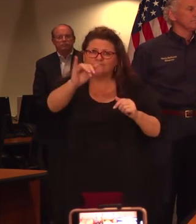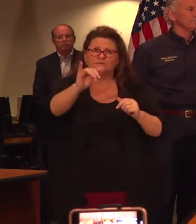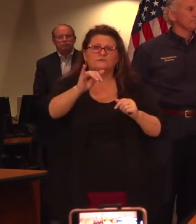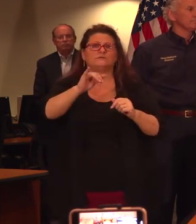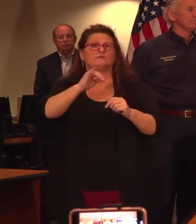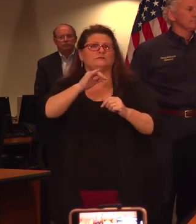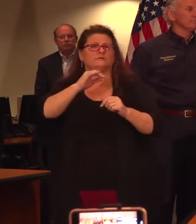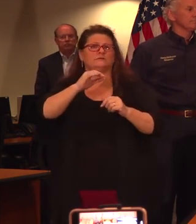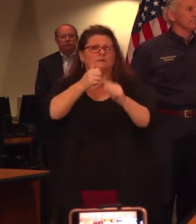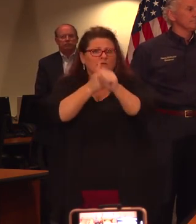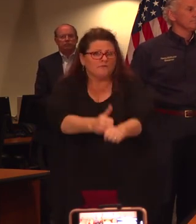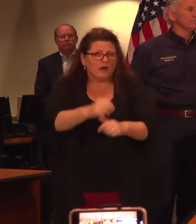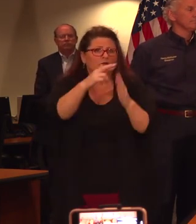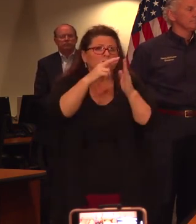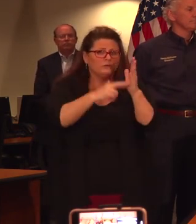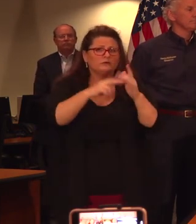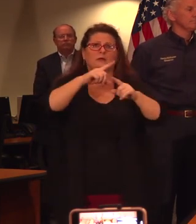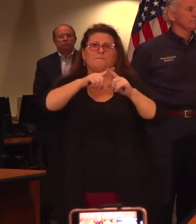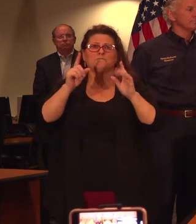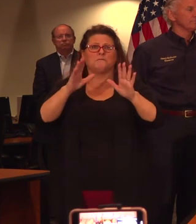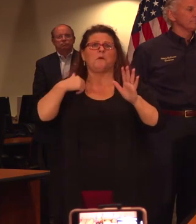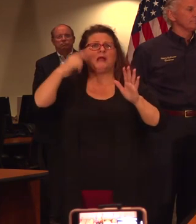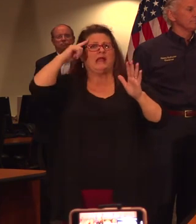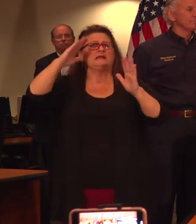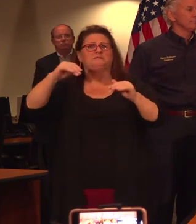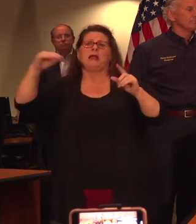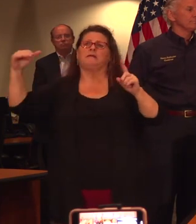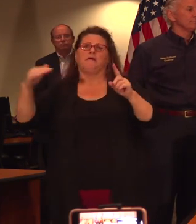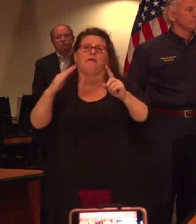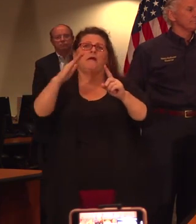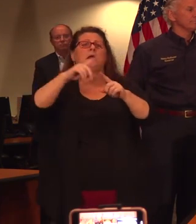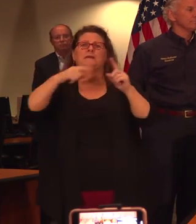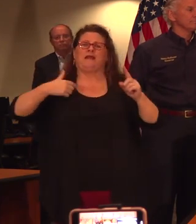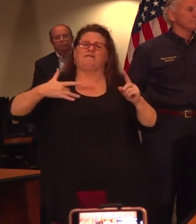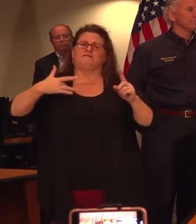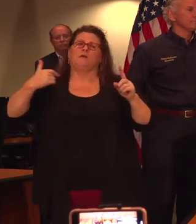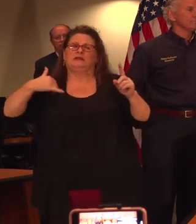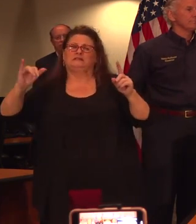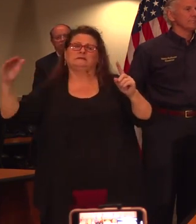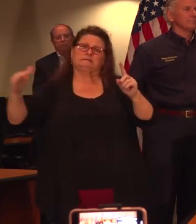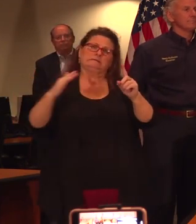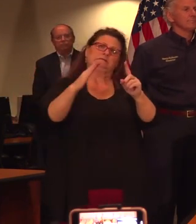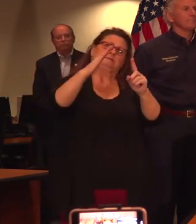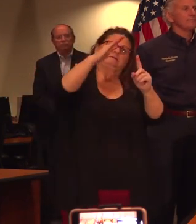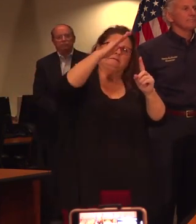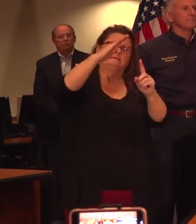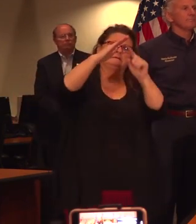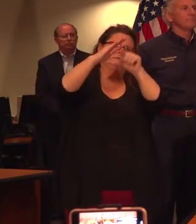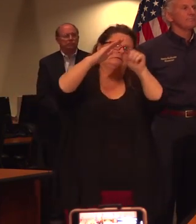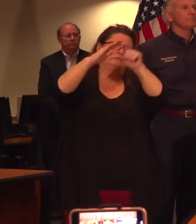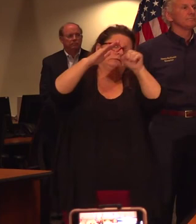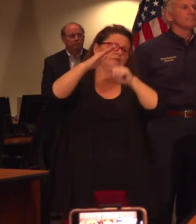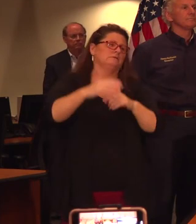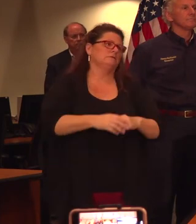we expect that, but we want to see a longer trend of slowing. So I believe that we're still on the upward side of that curve. And from a medical standpoint,